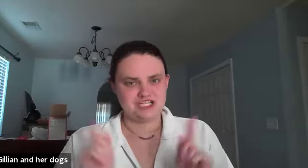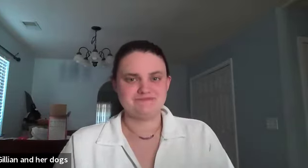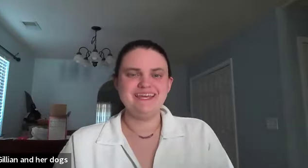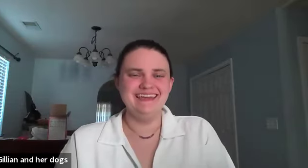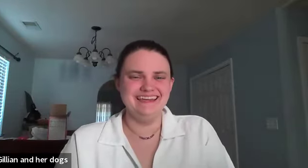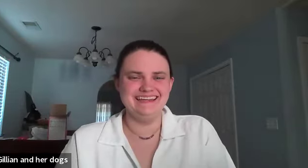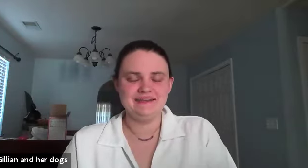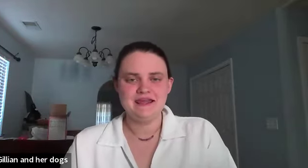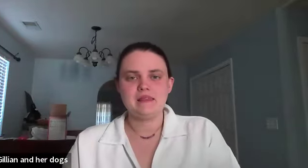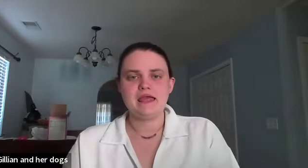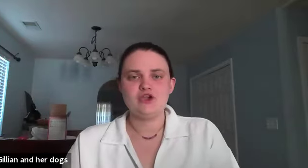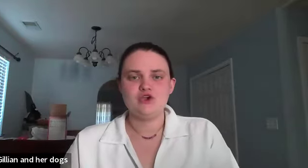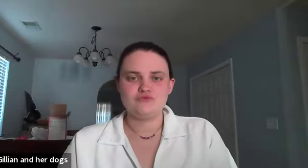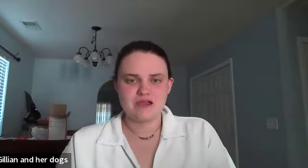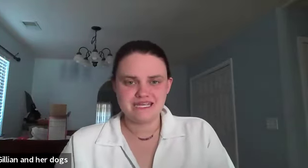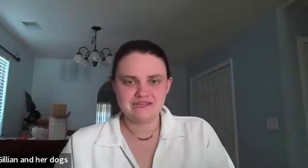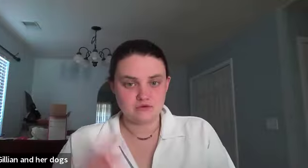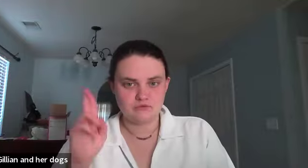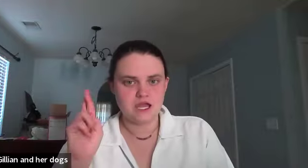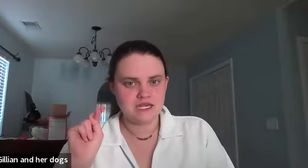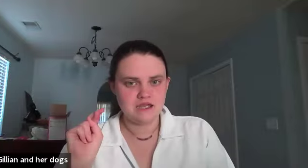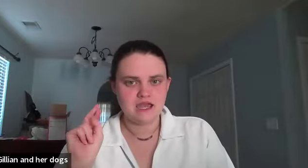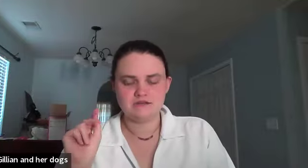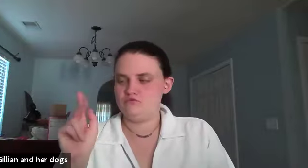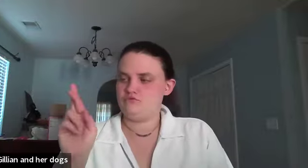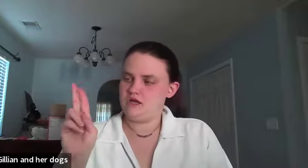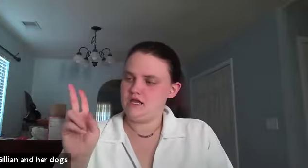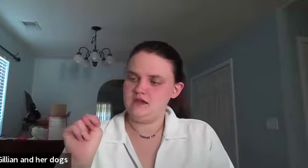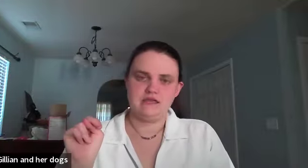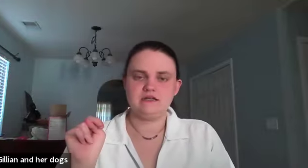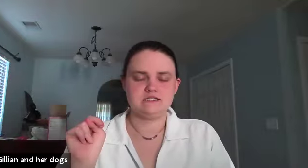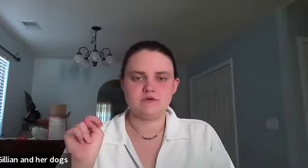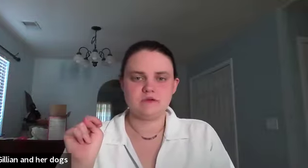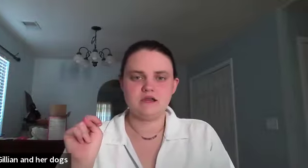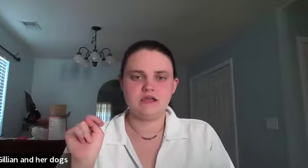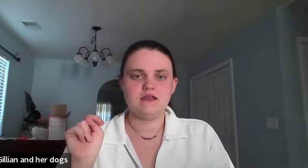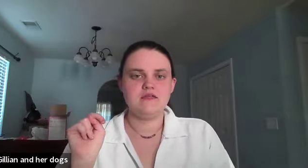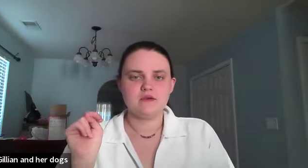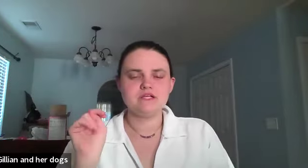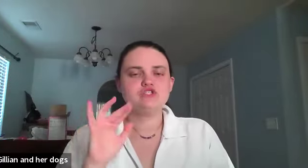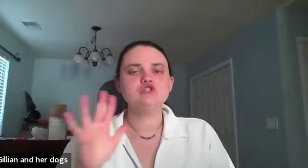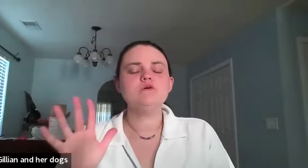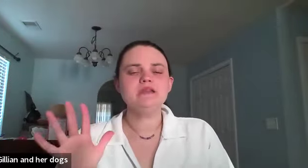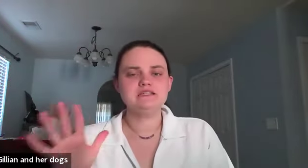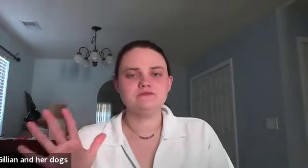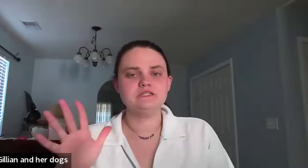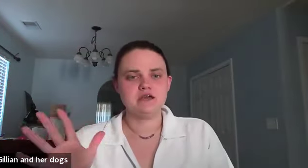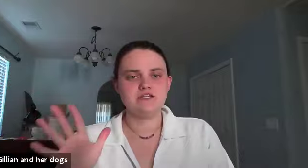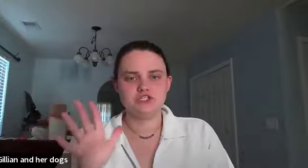changes. Like running, like run, cannot spell with my right hand. That one has so many different signs